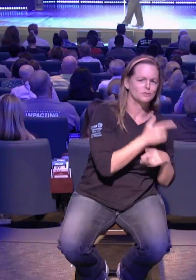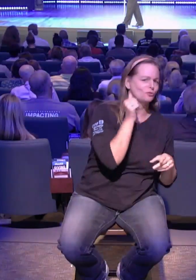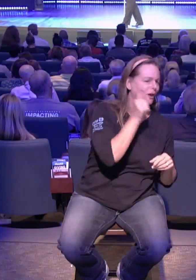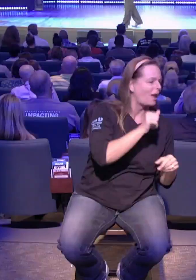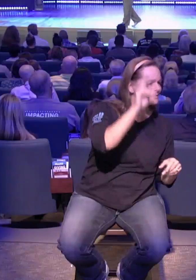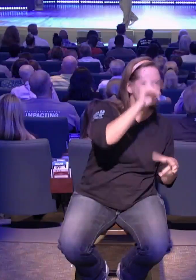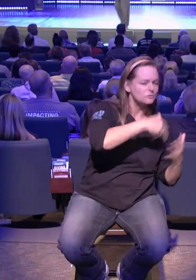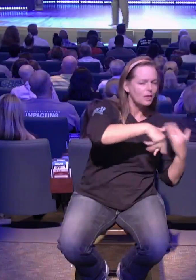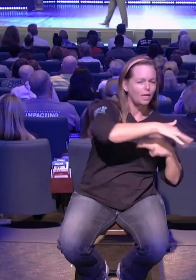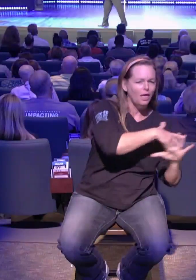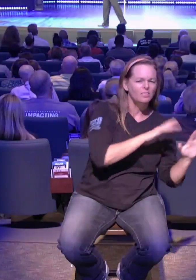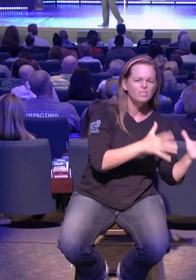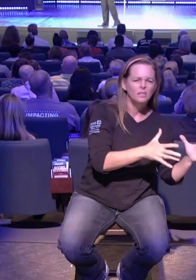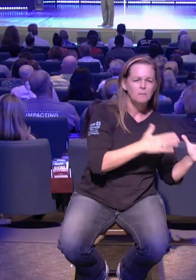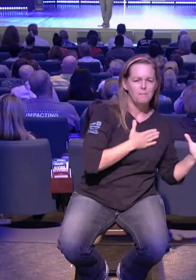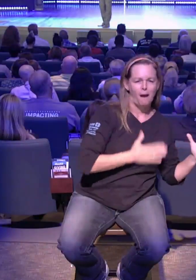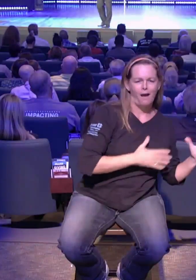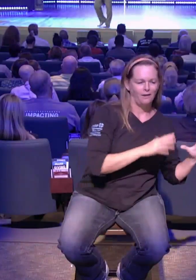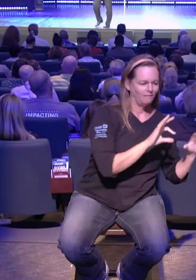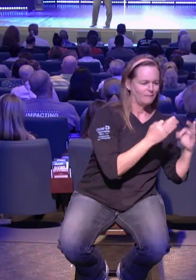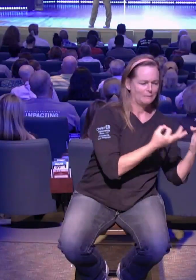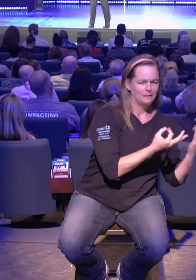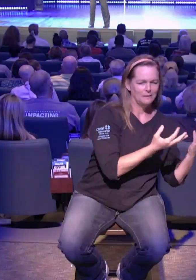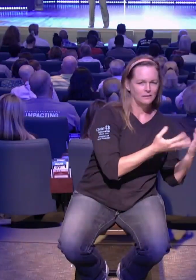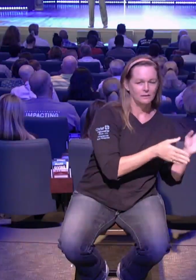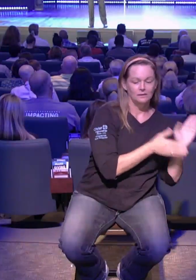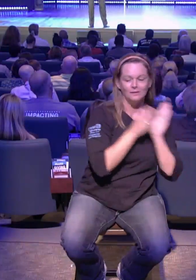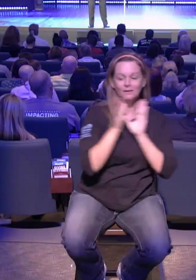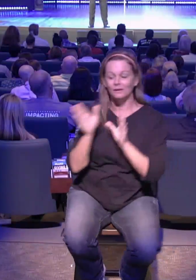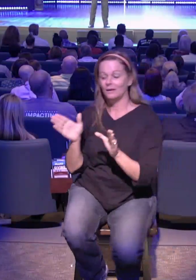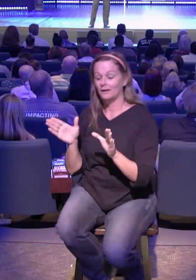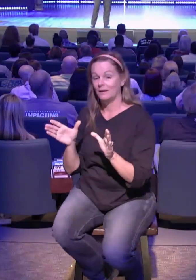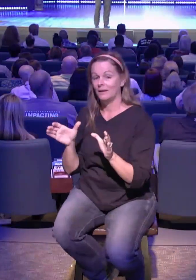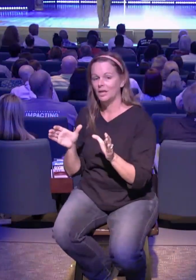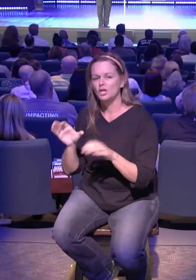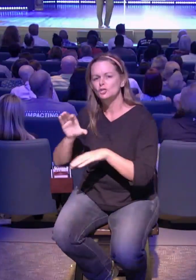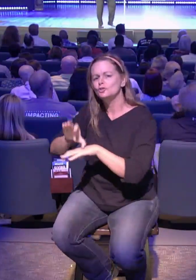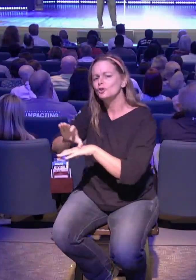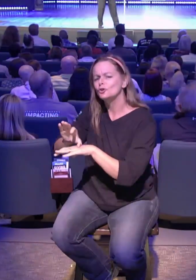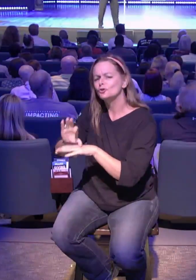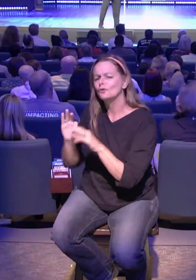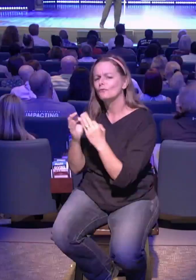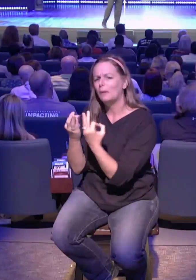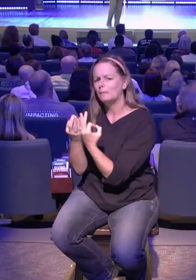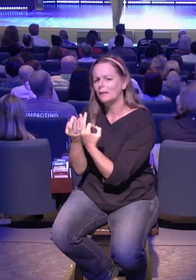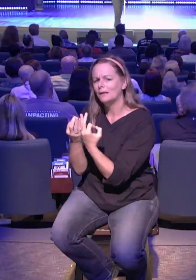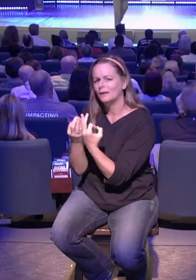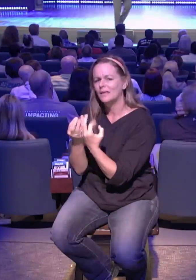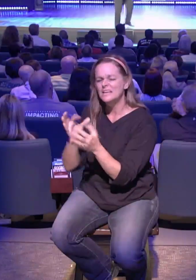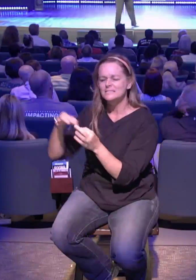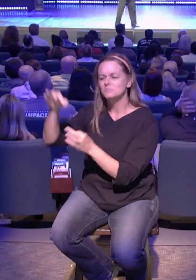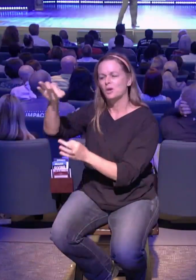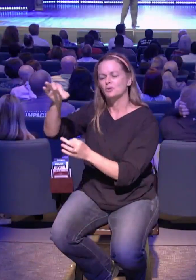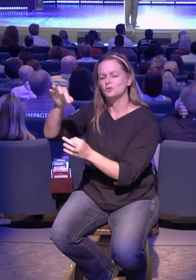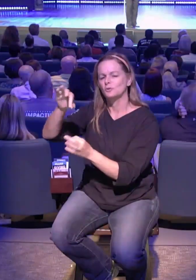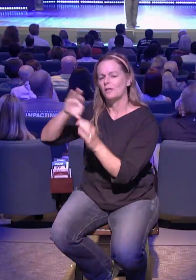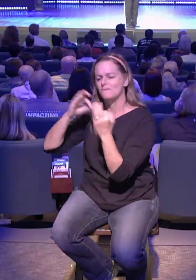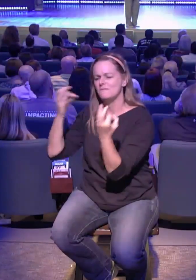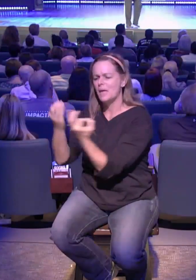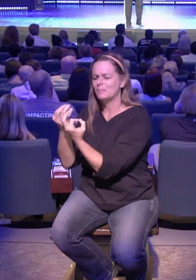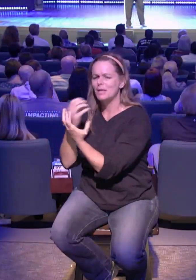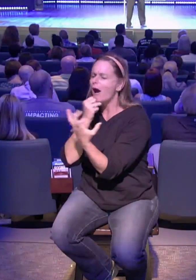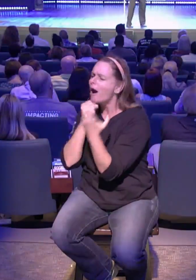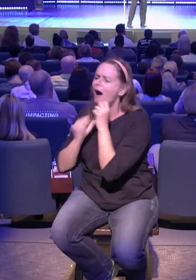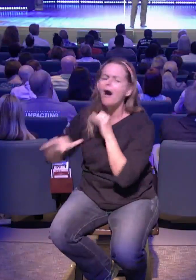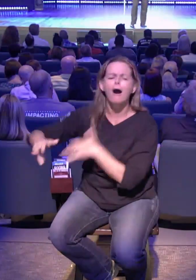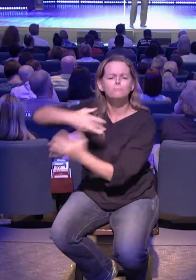us from Ephesians, and this is so good in Ephesians 1:23. And Paul's making a declaration. He's telling the church at